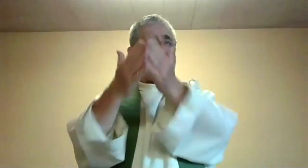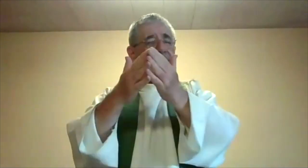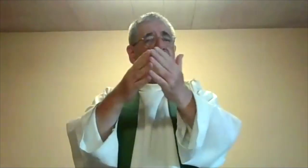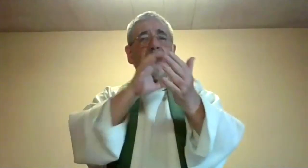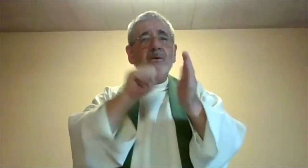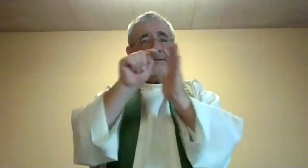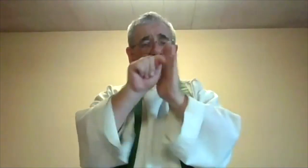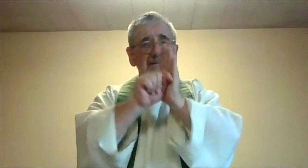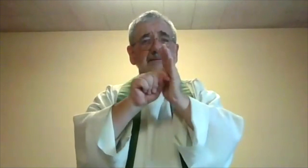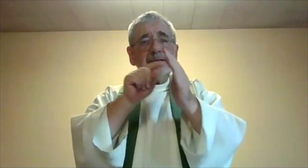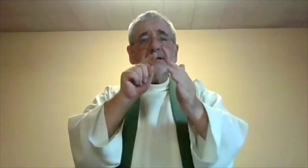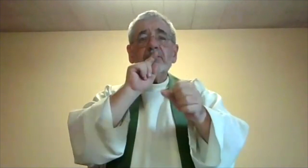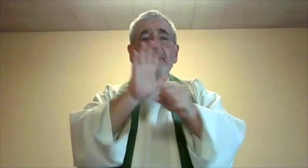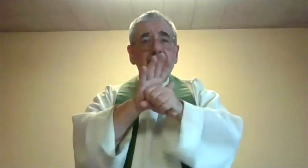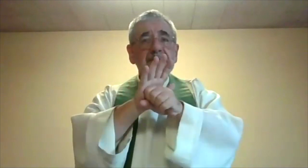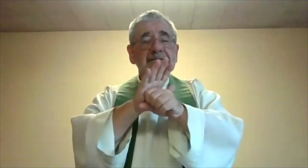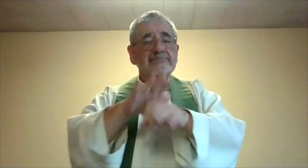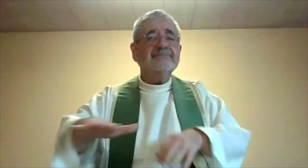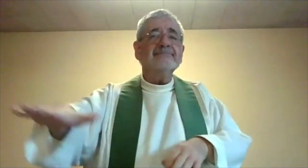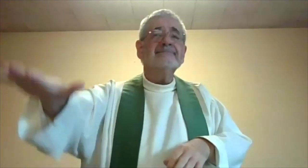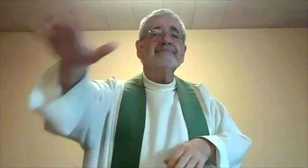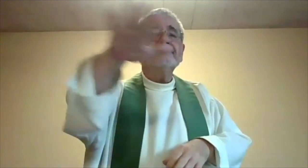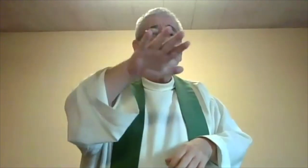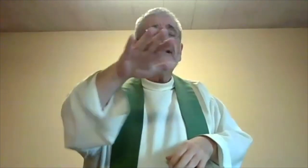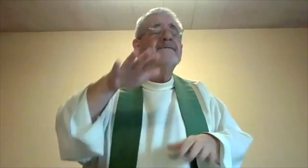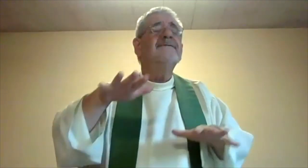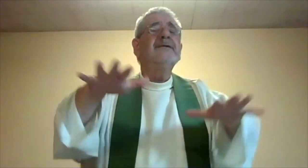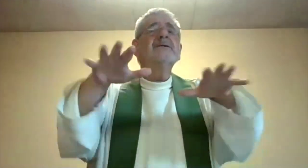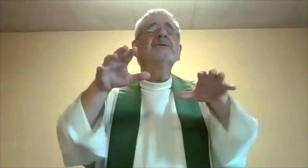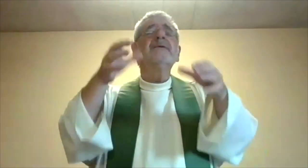as the biblical, well, the Old Testament had promised.